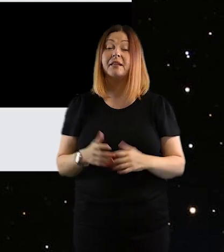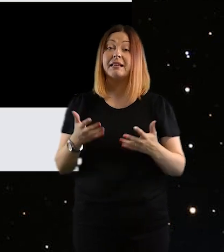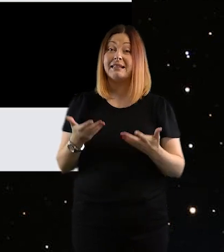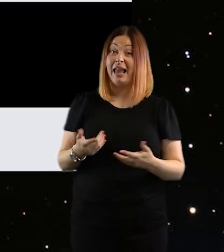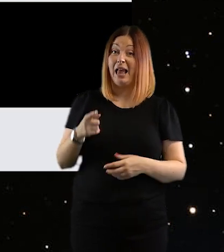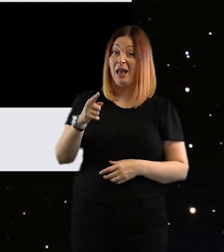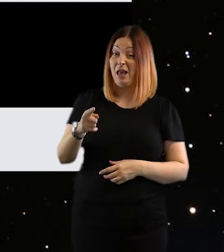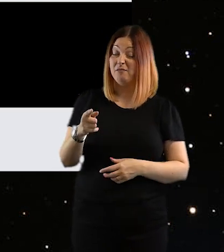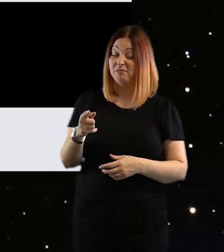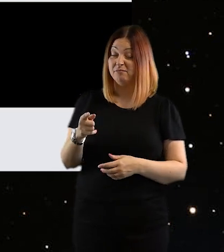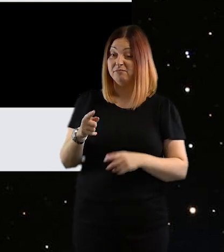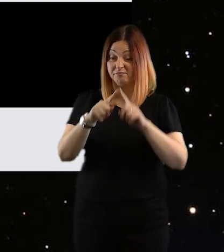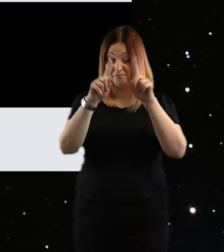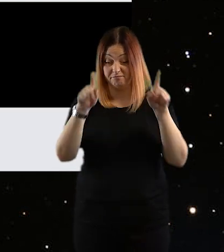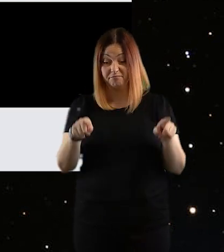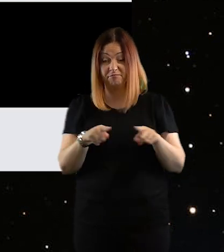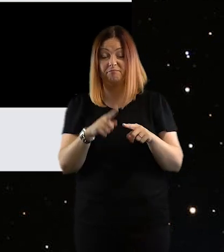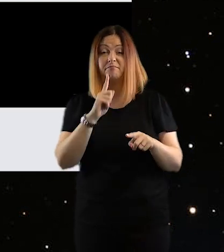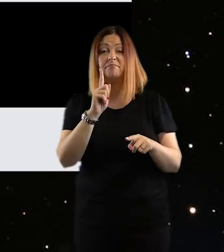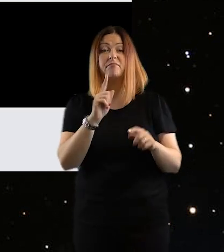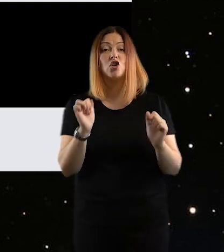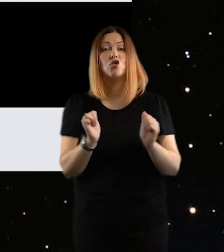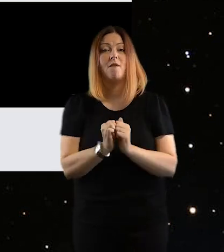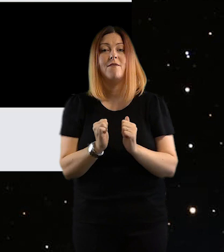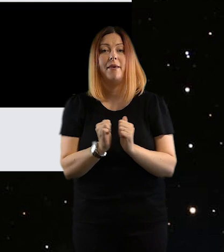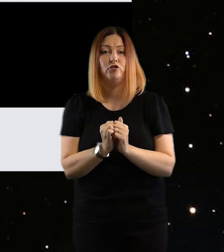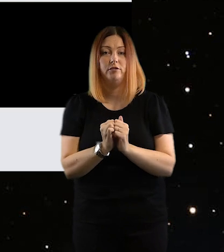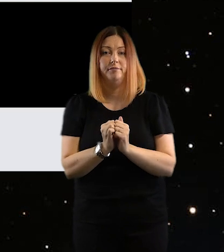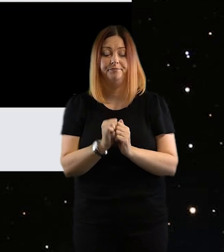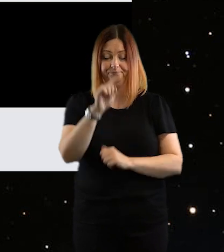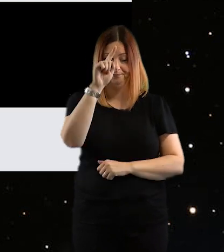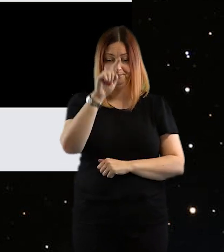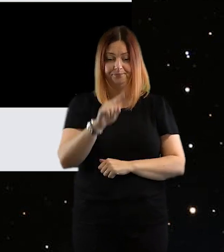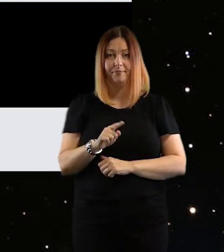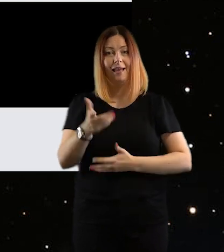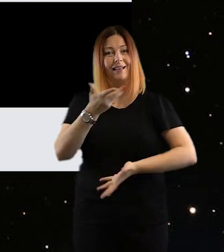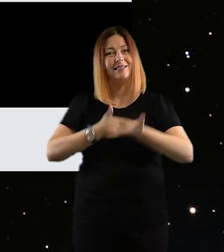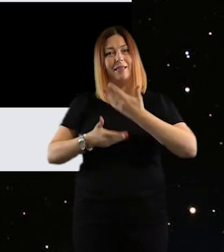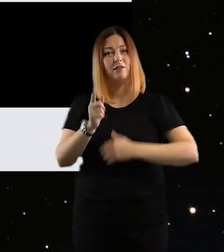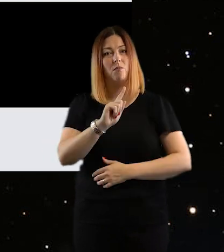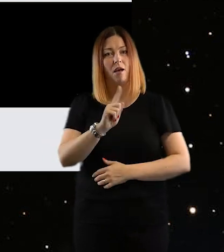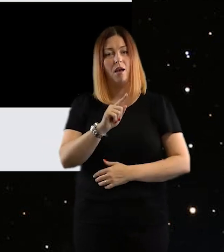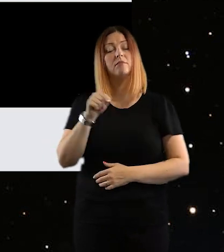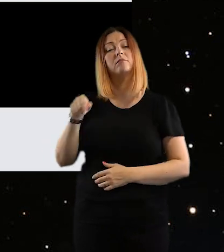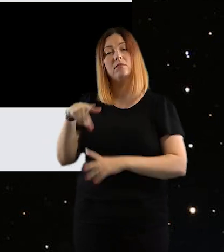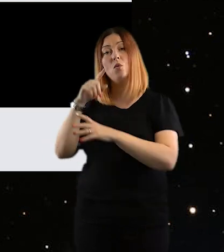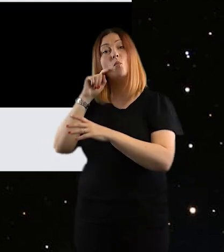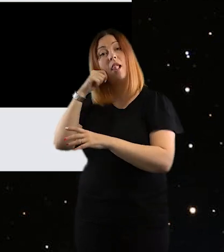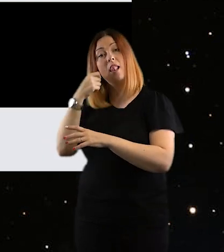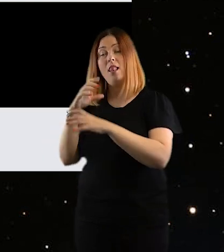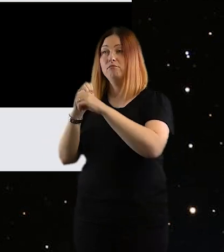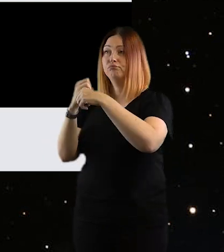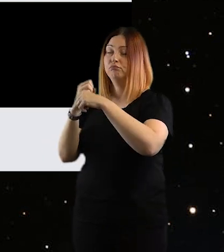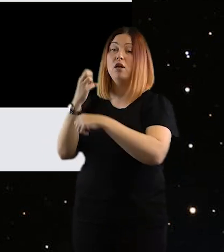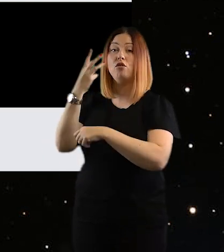me a very quick confirmation screen. It's just explaining that the program will take 3 observations through 3